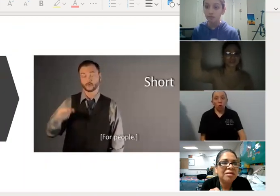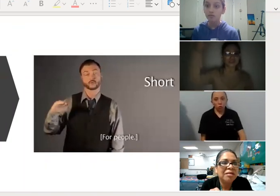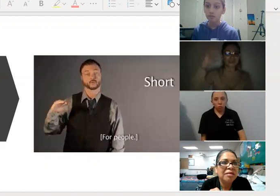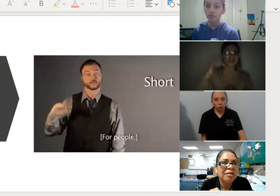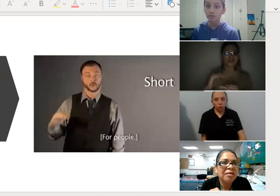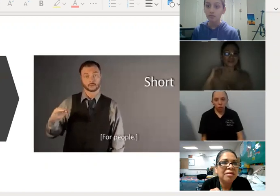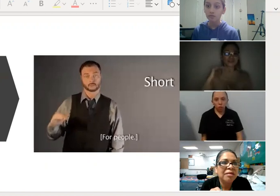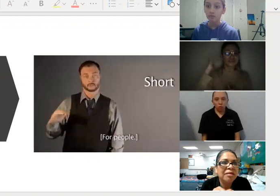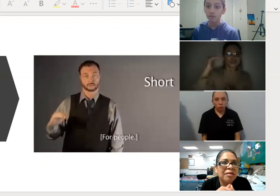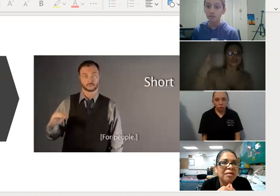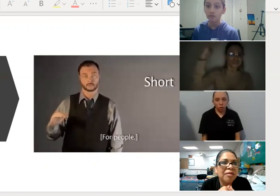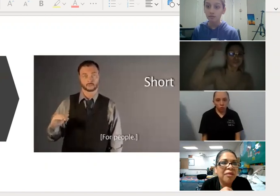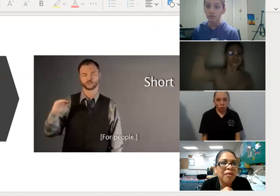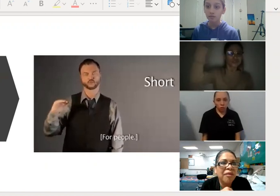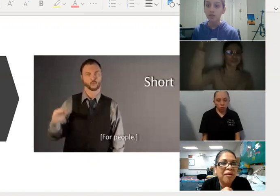it's tall, right?